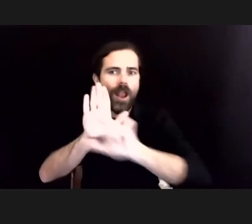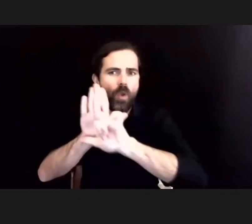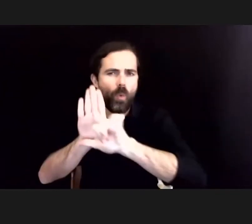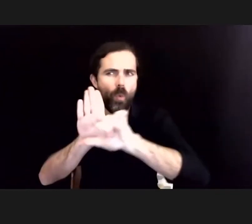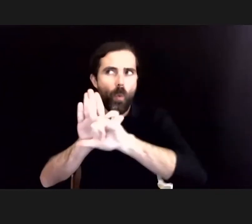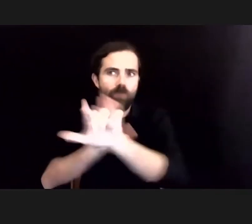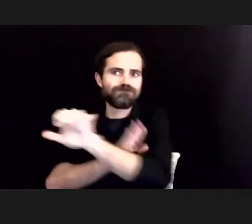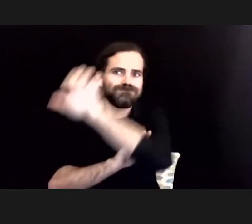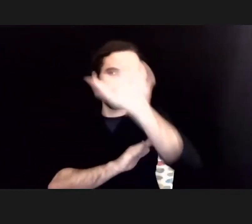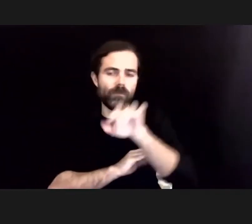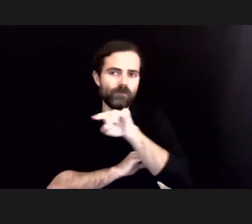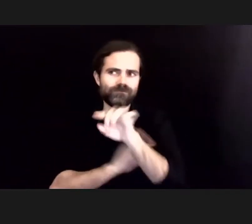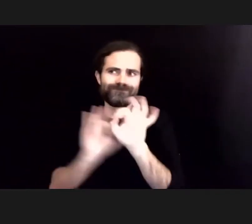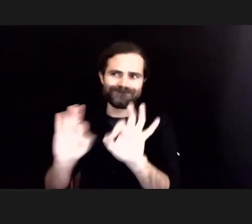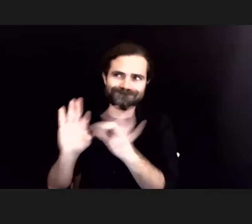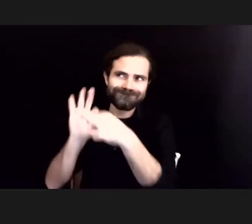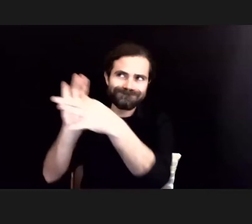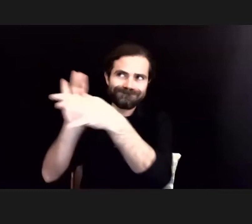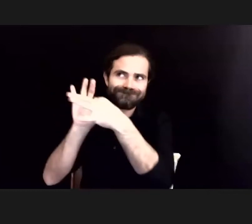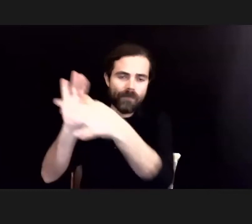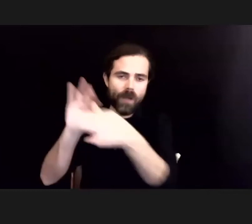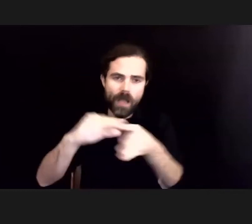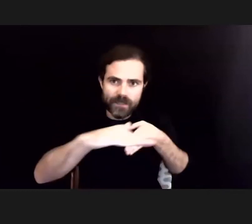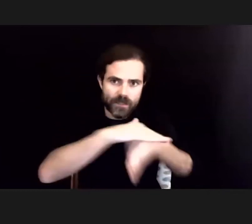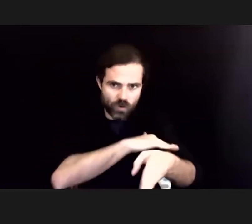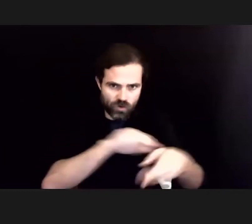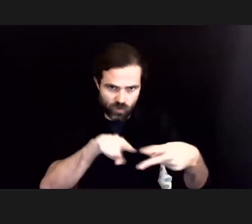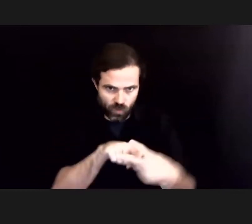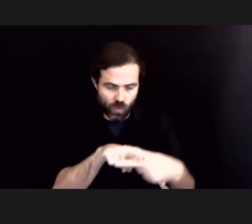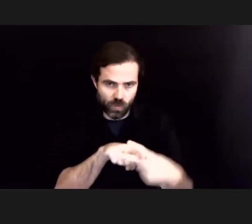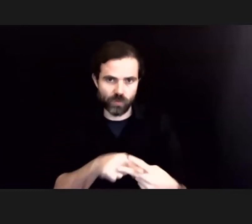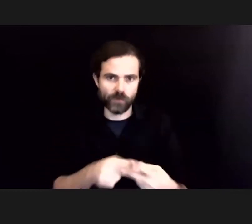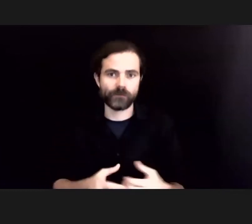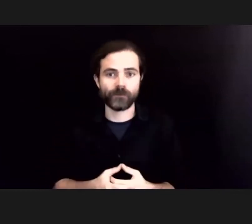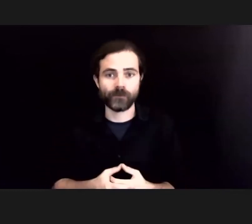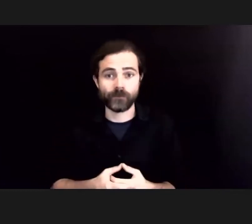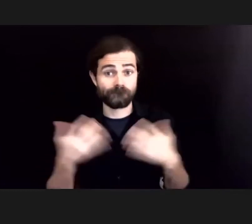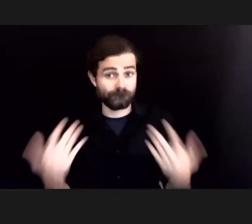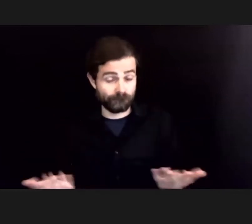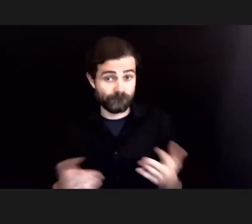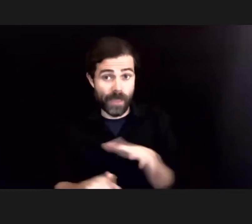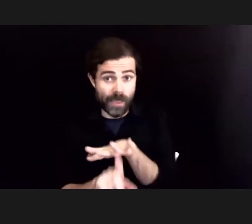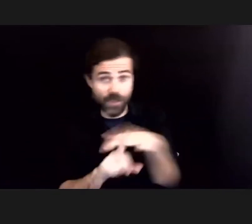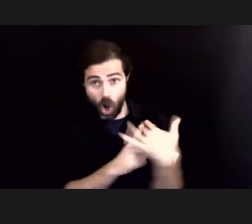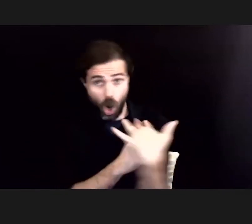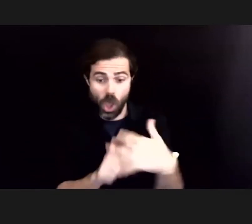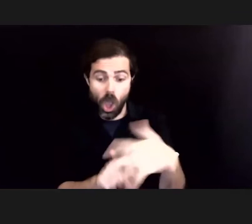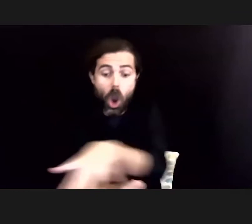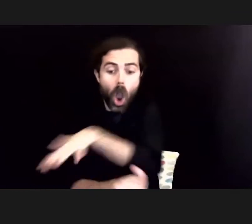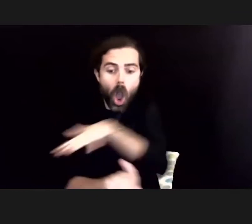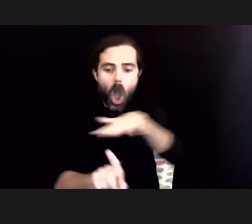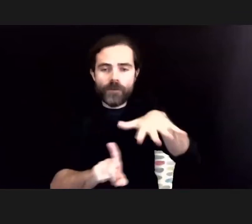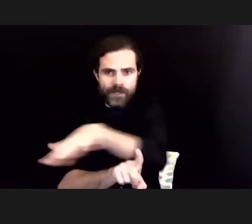and accessibility. And also really in the context of ACCESSIBILITECH, it is important as you are going